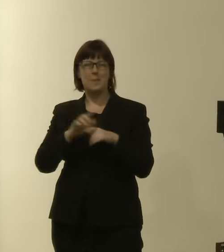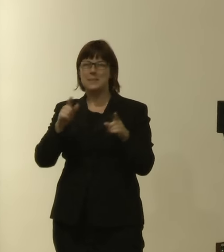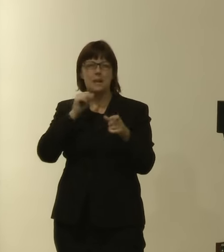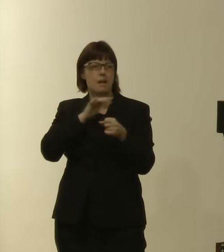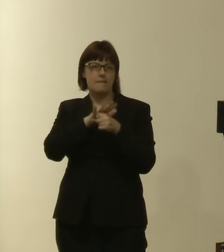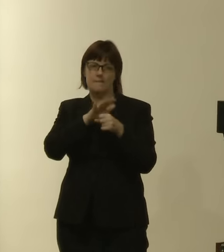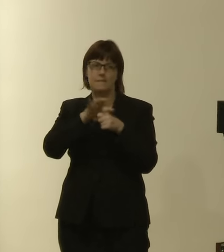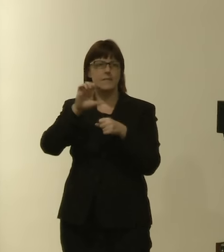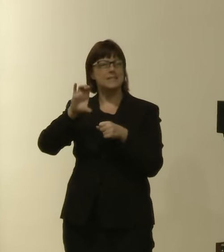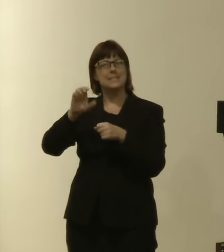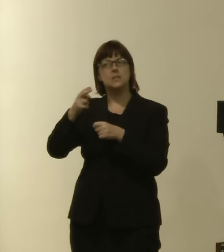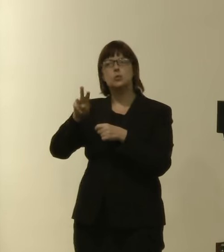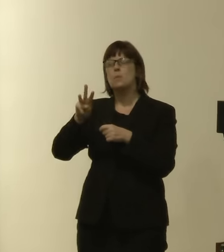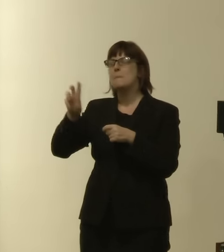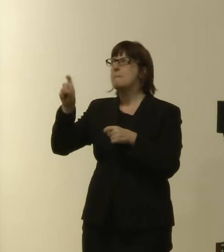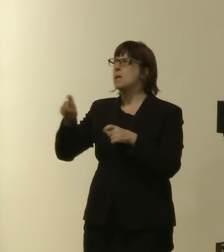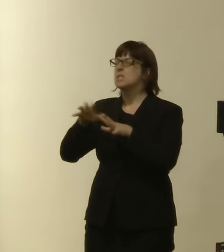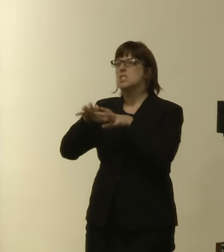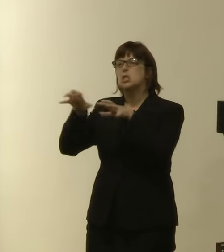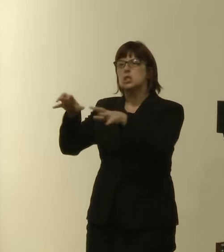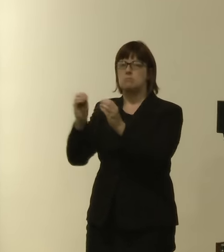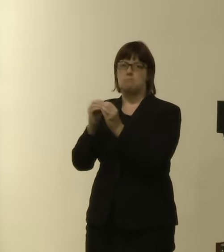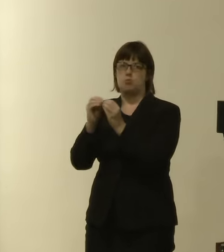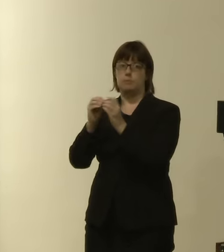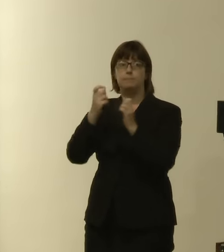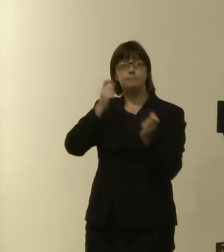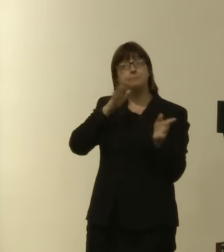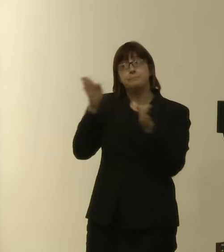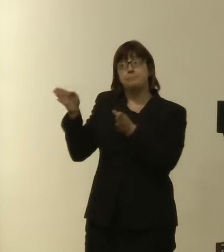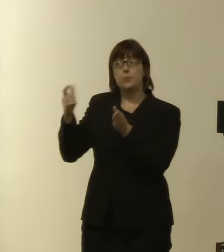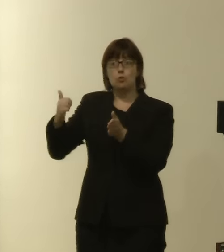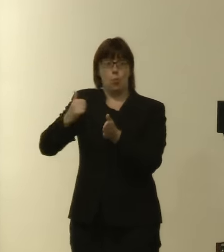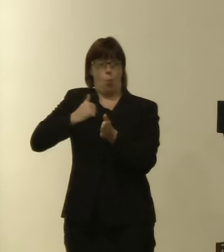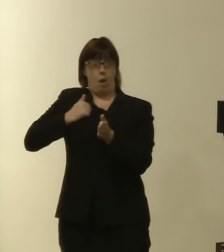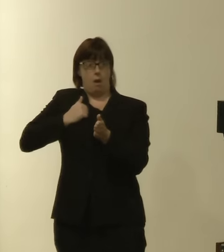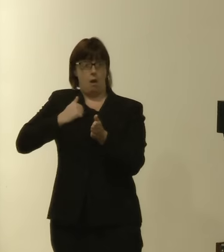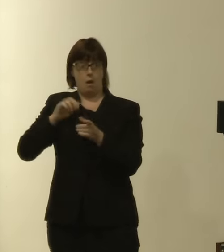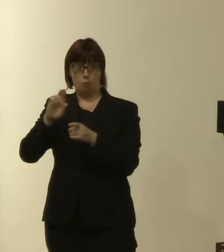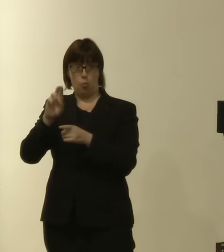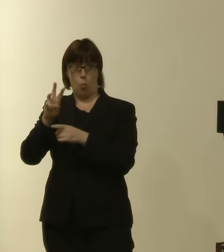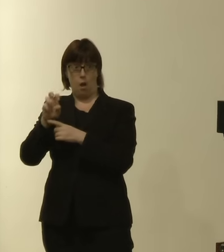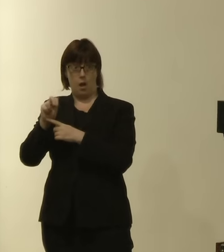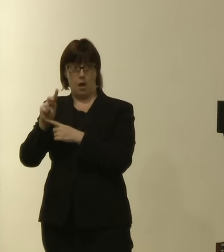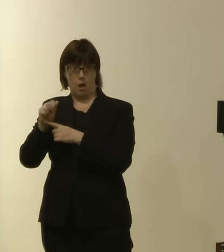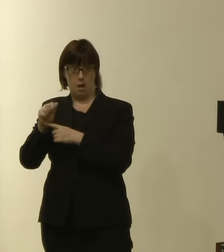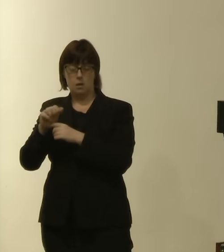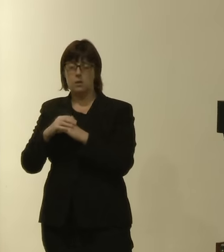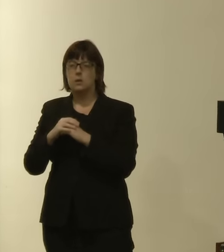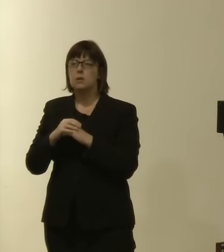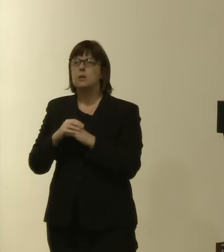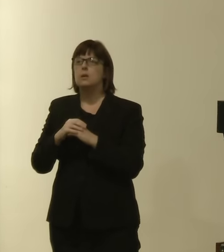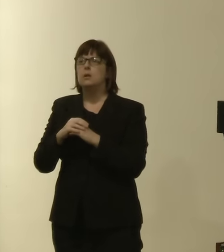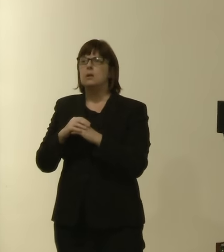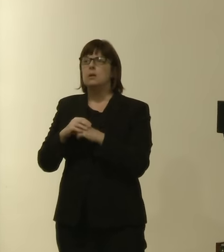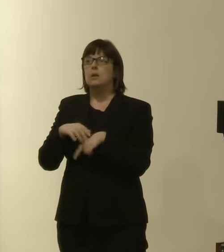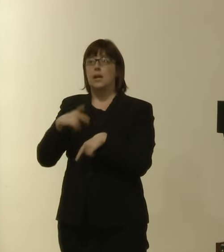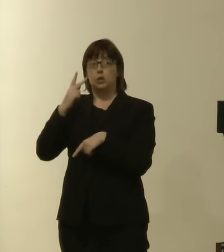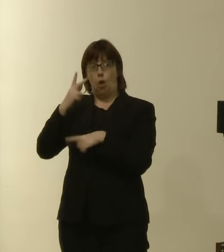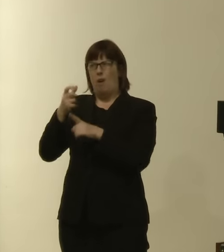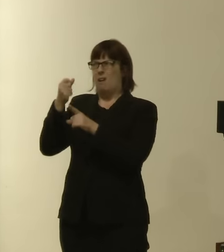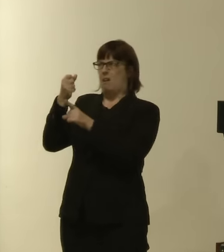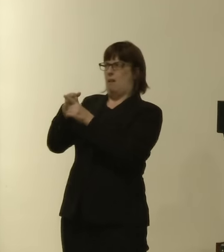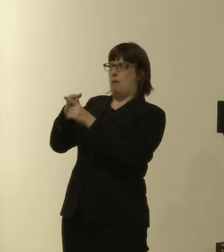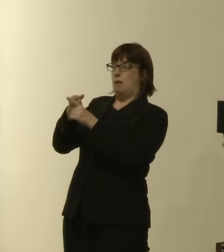and, you know, that's one of the things I learned. Now, in Rwanda, when I saw the real impact on